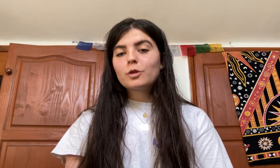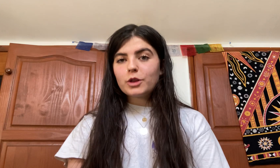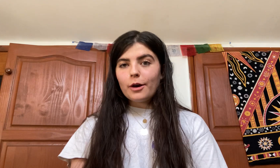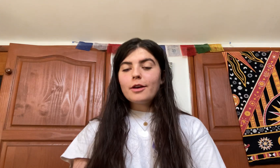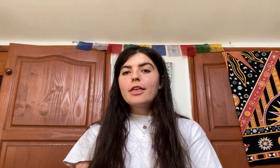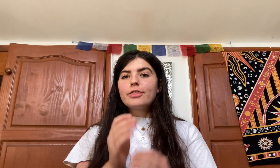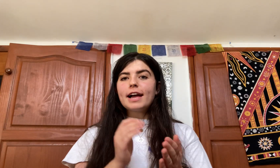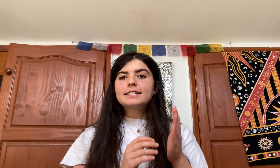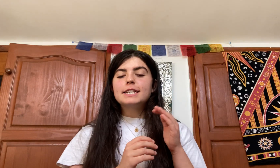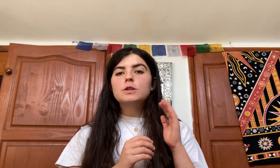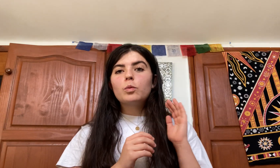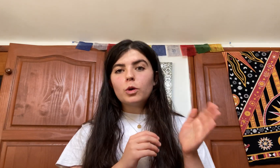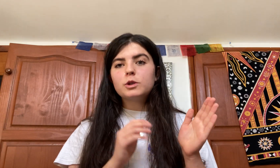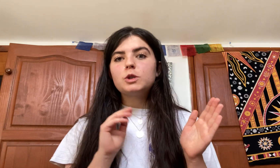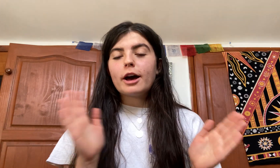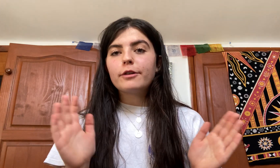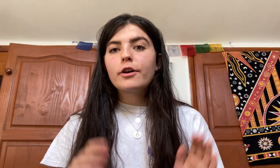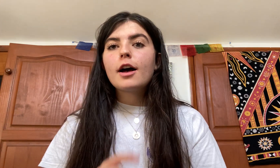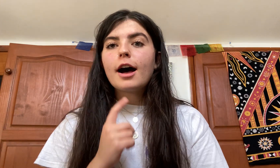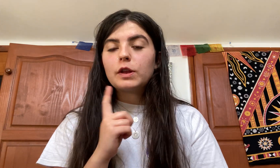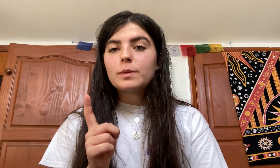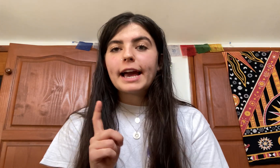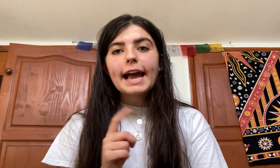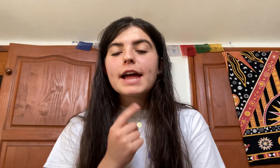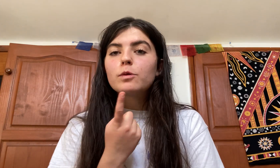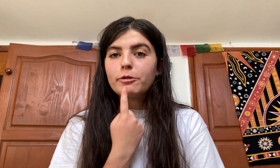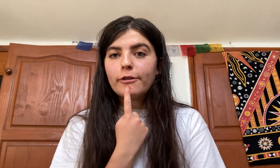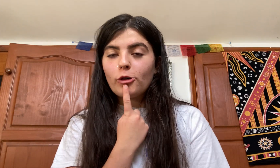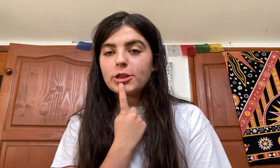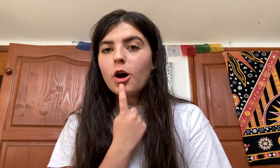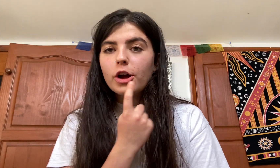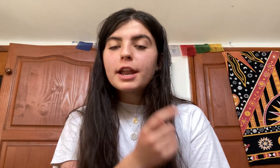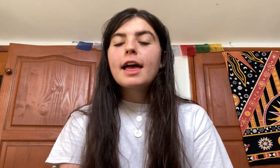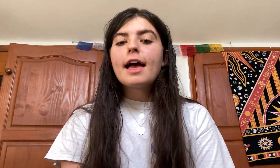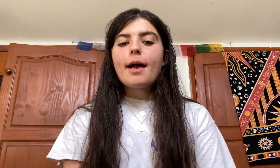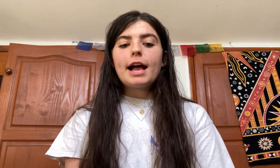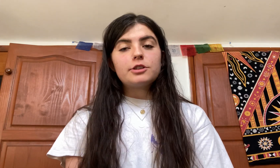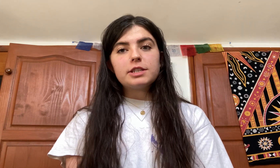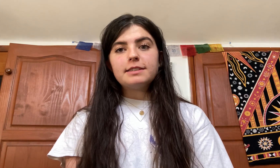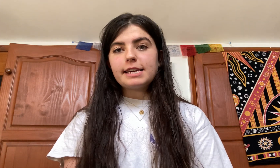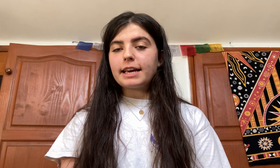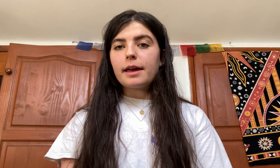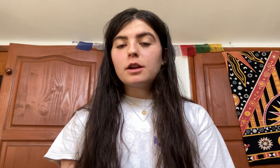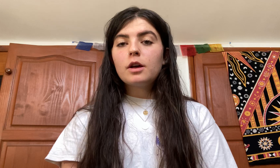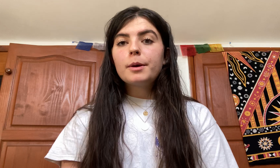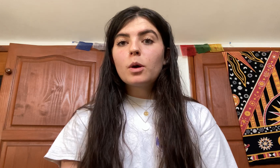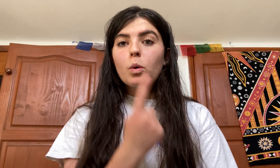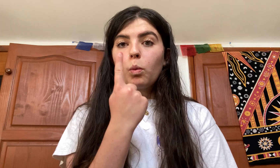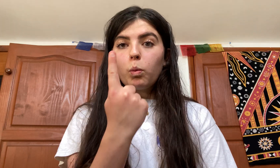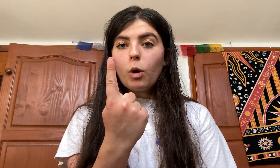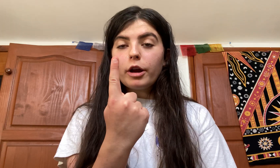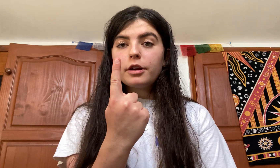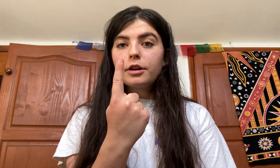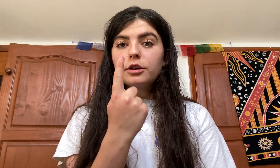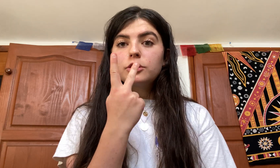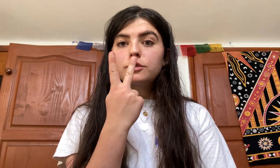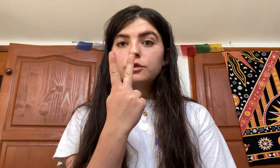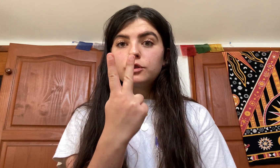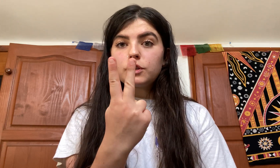So that is 1 to 12. I'll do it again with my voice on and so you can see again. 1,